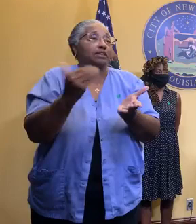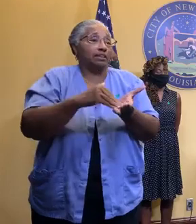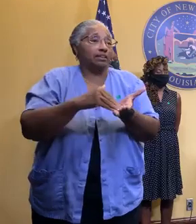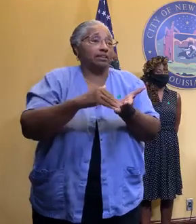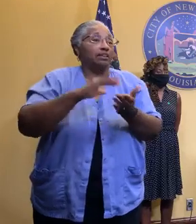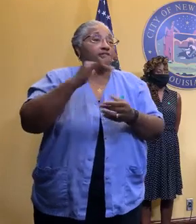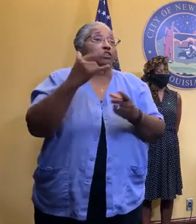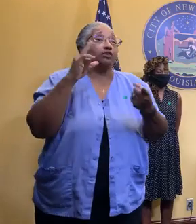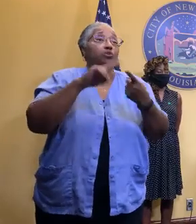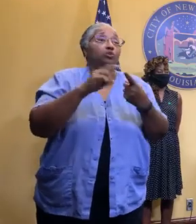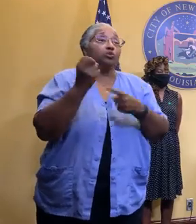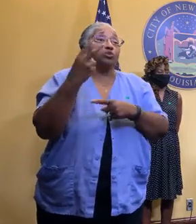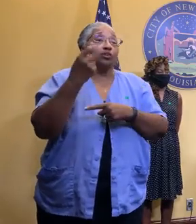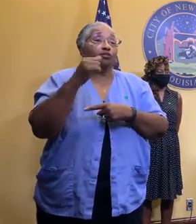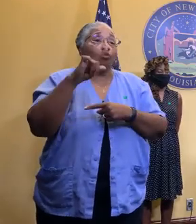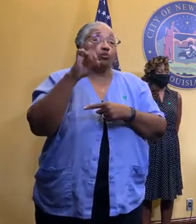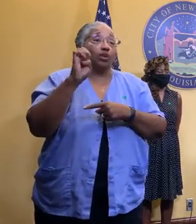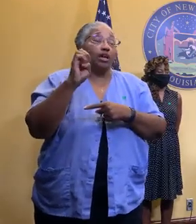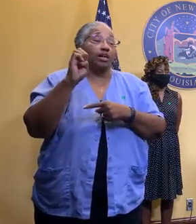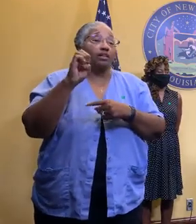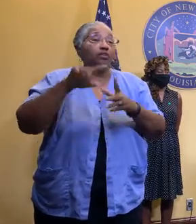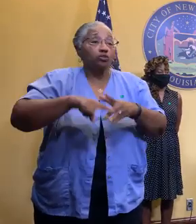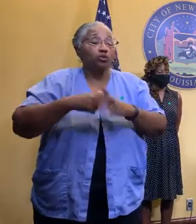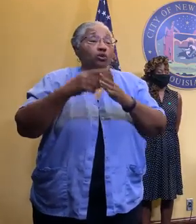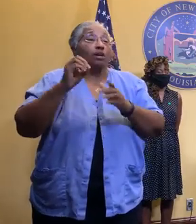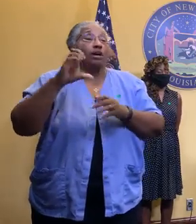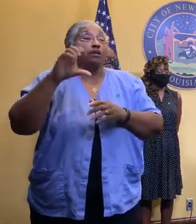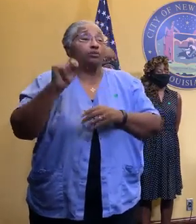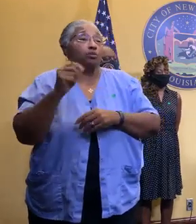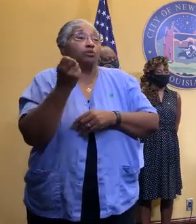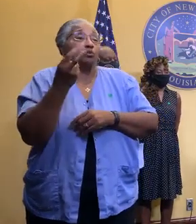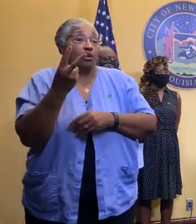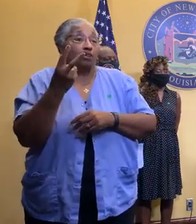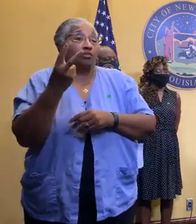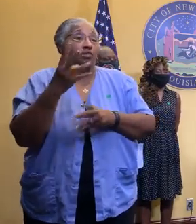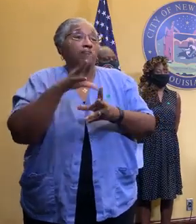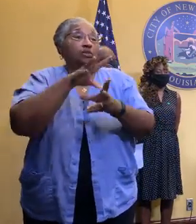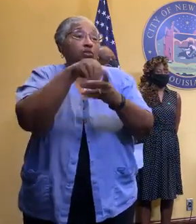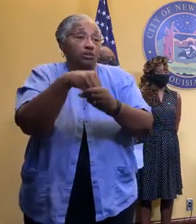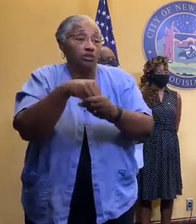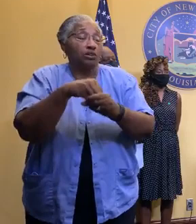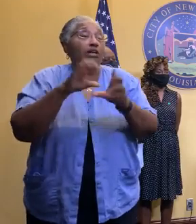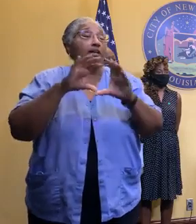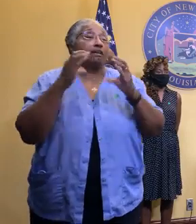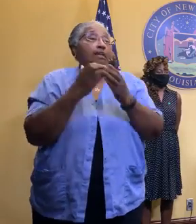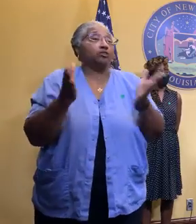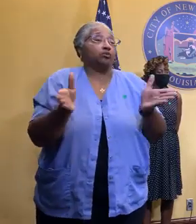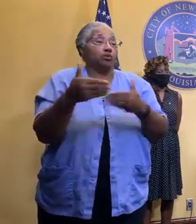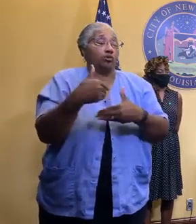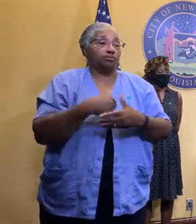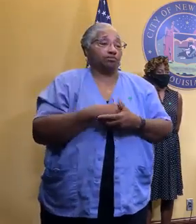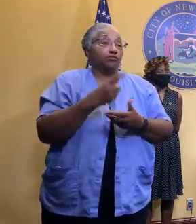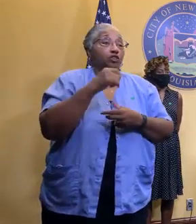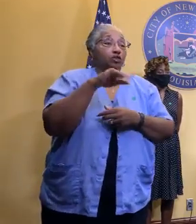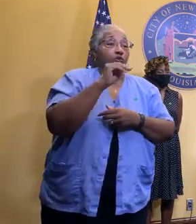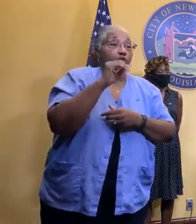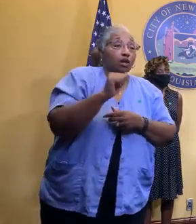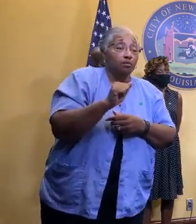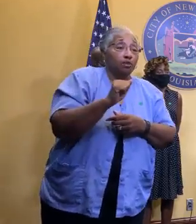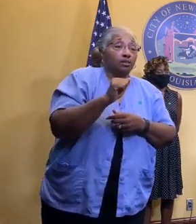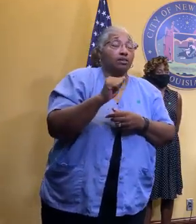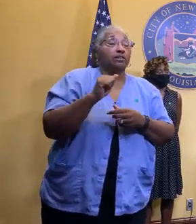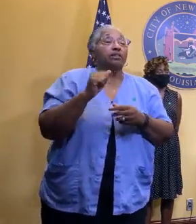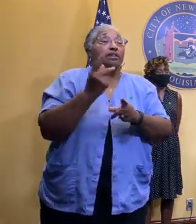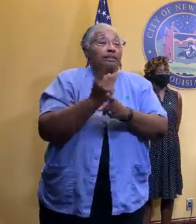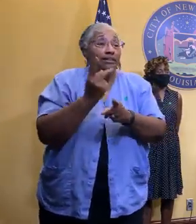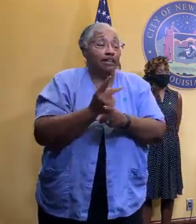graders will be onboarded starting October the 12th. Trauma-informed care begins before even children